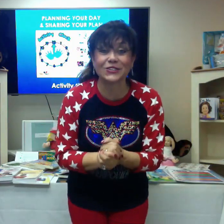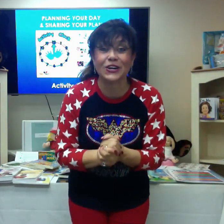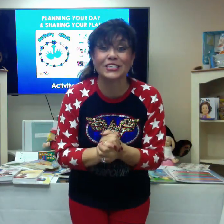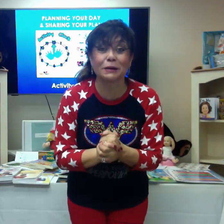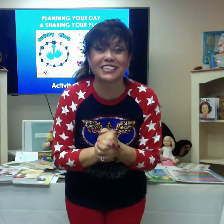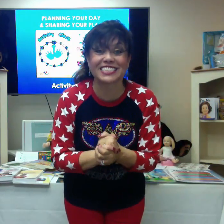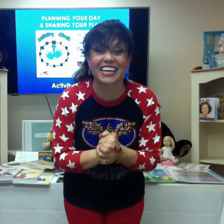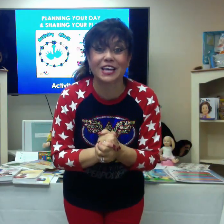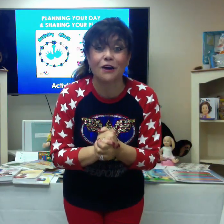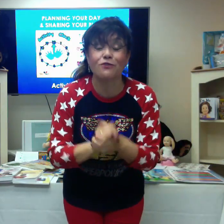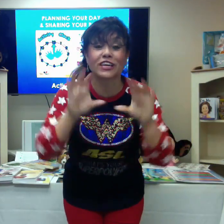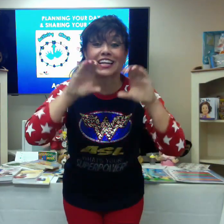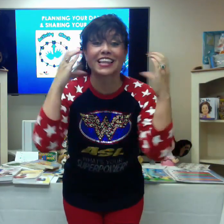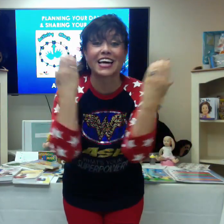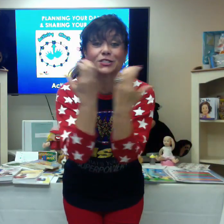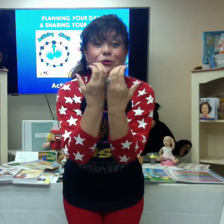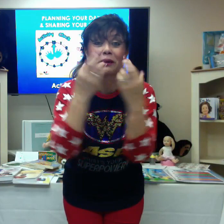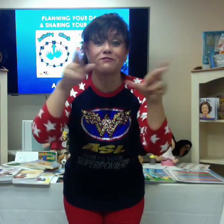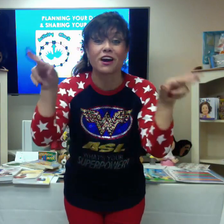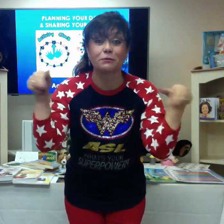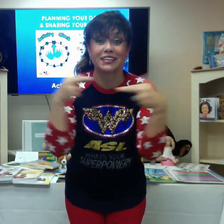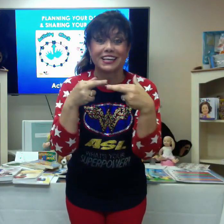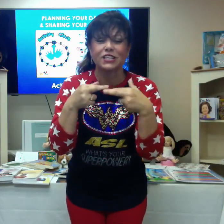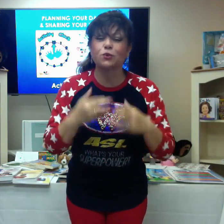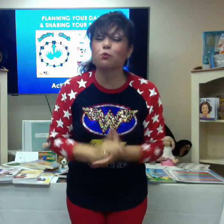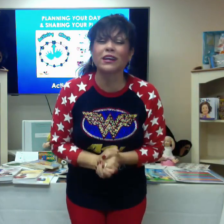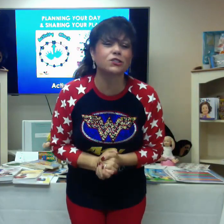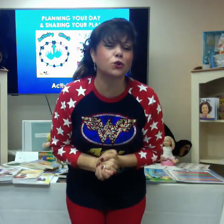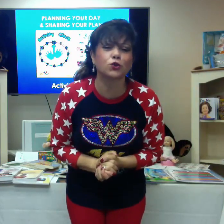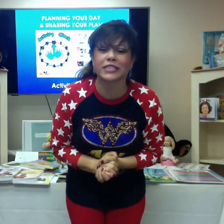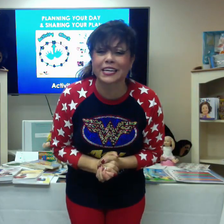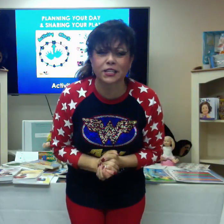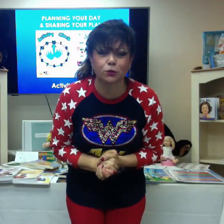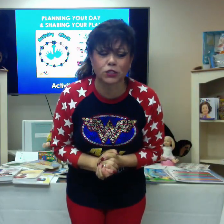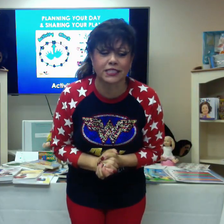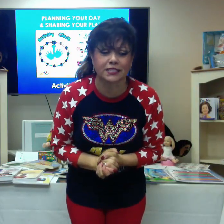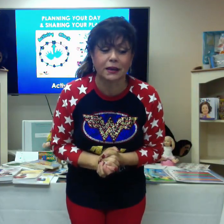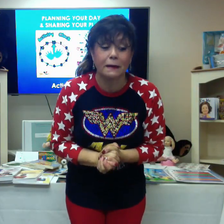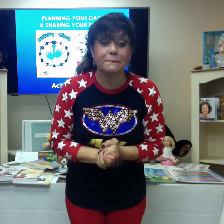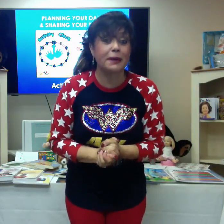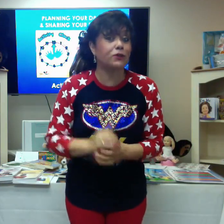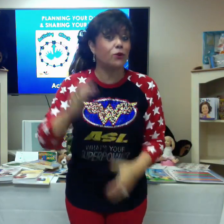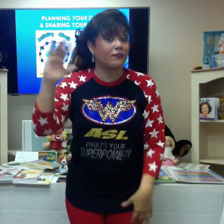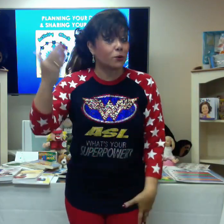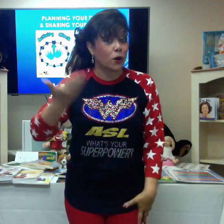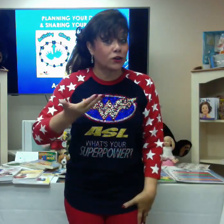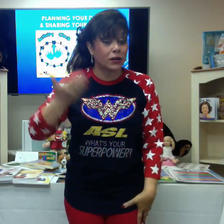do some of the signs for the classroom environment. So what is your daily routine? Maybe you have a welcome